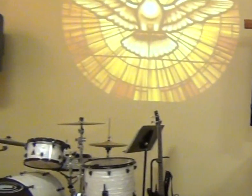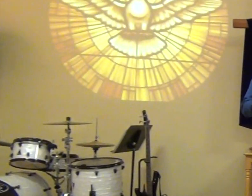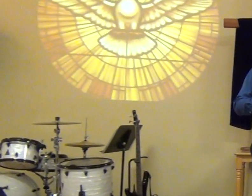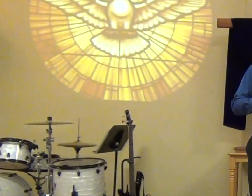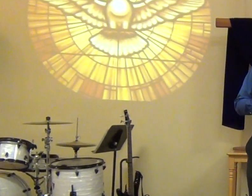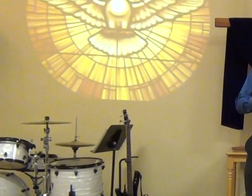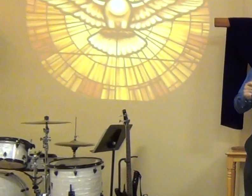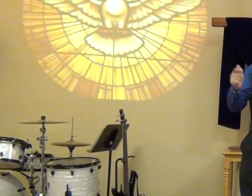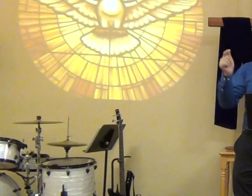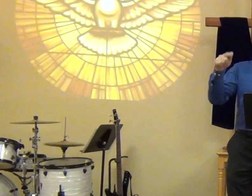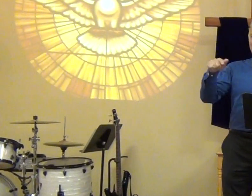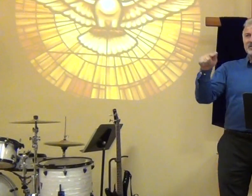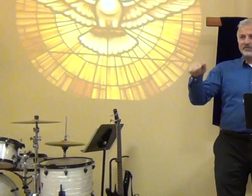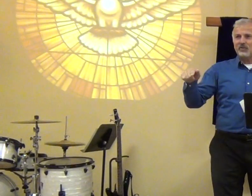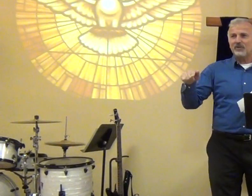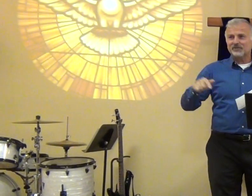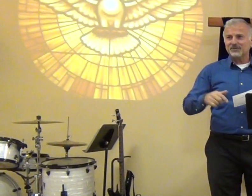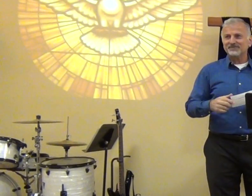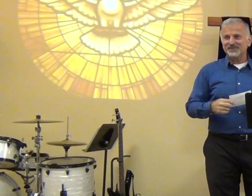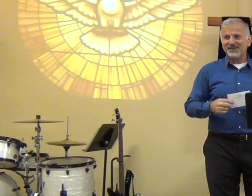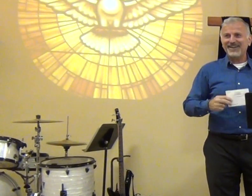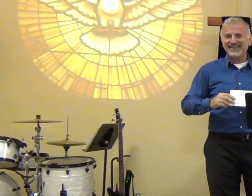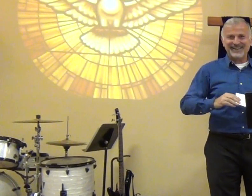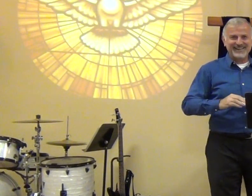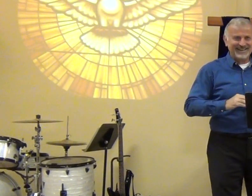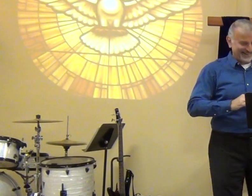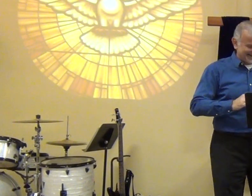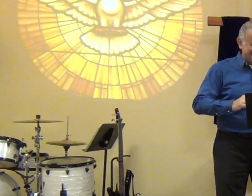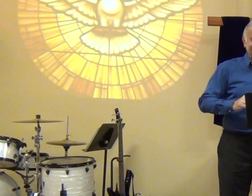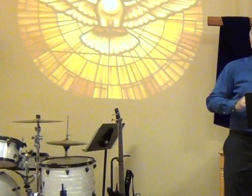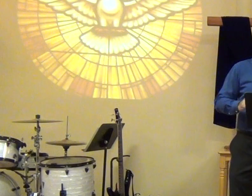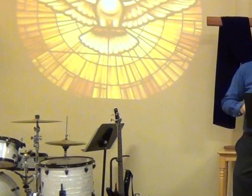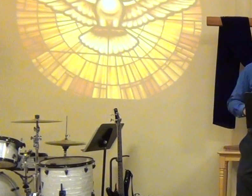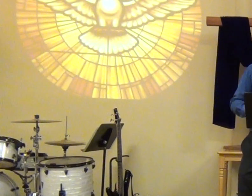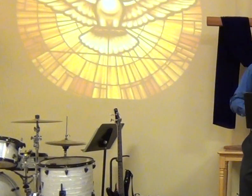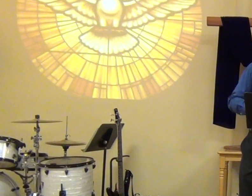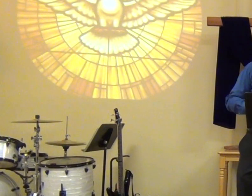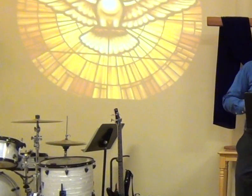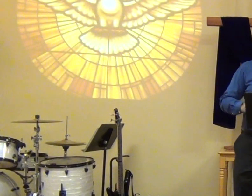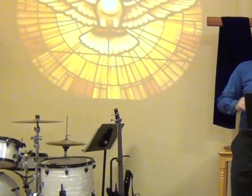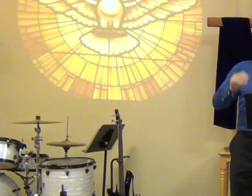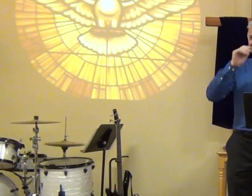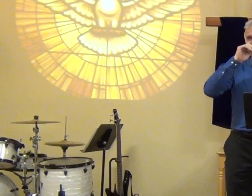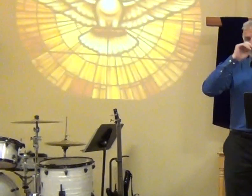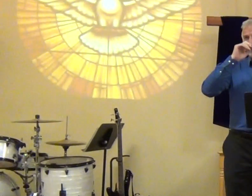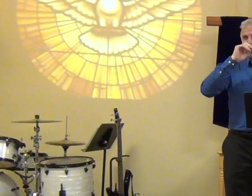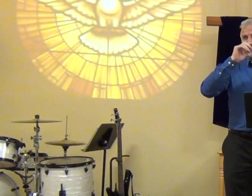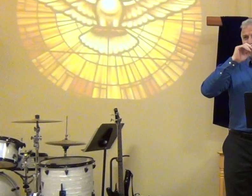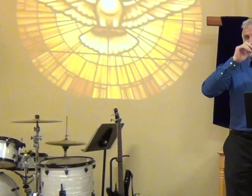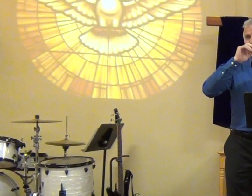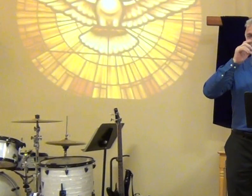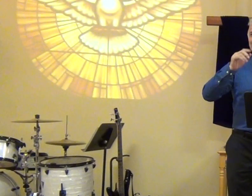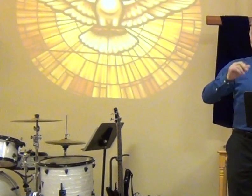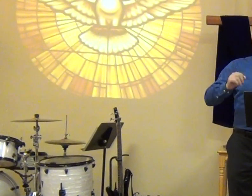card, but also make sure a child is involved. Yeah. God knew.